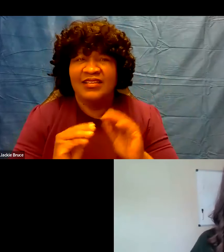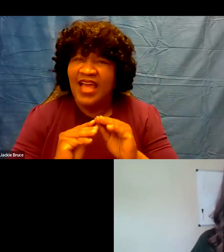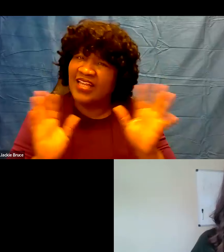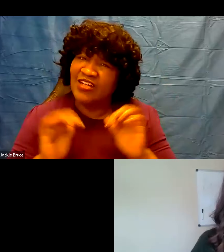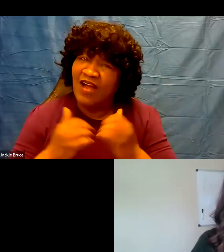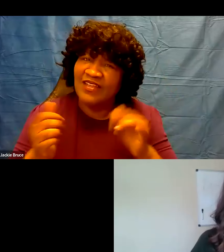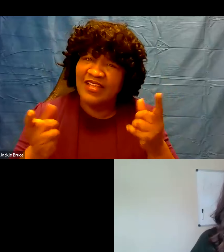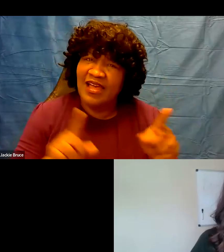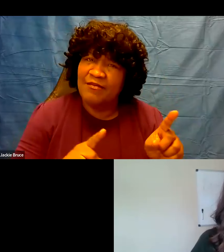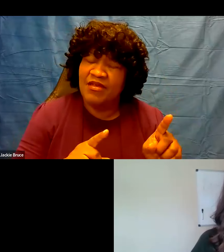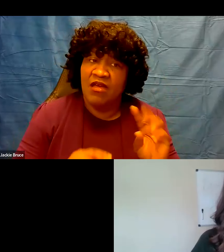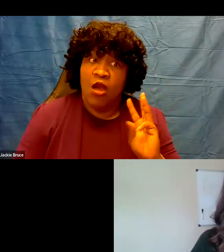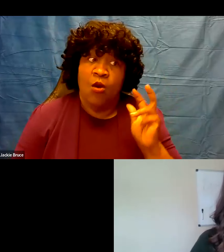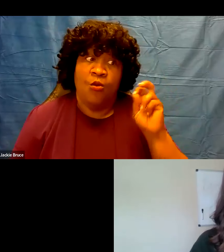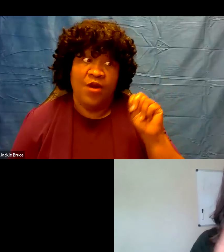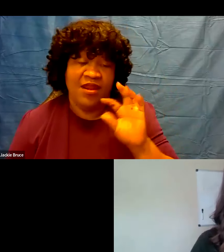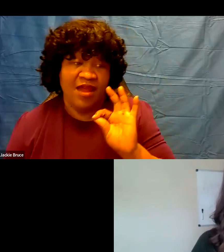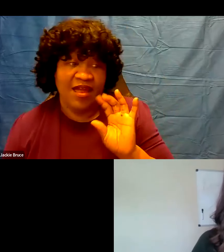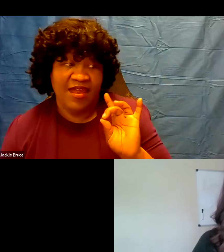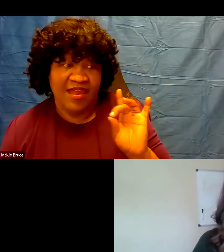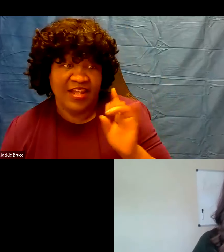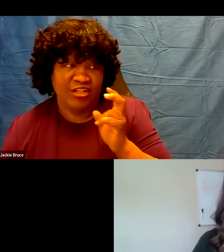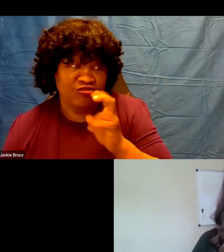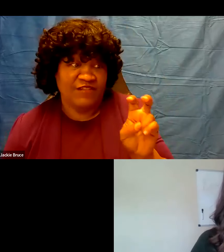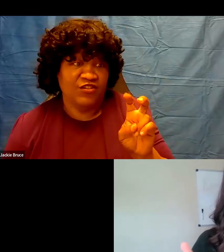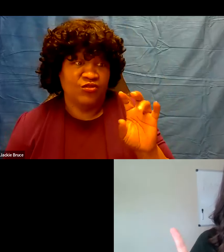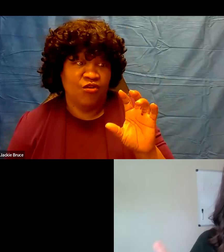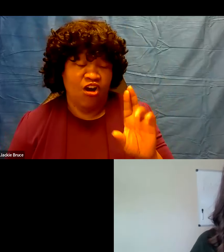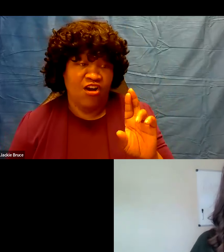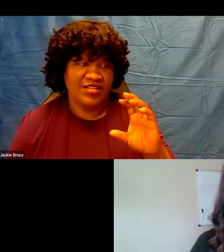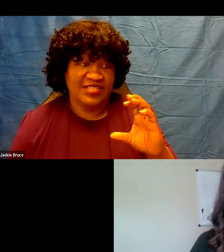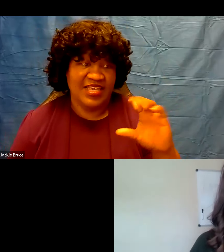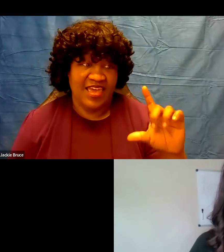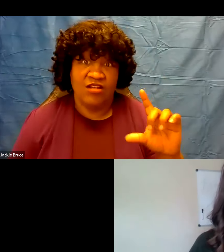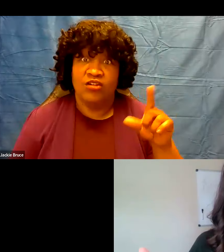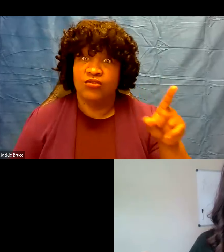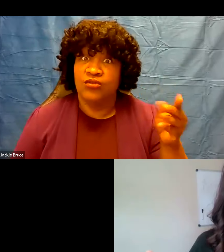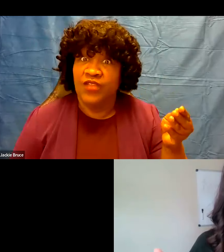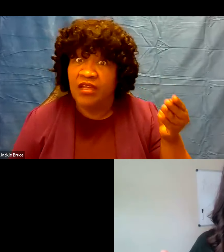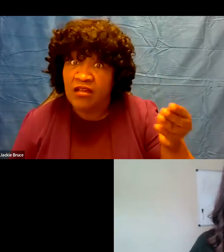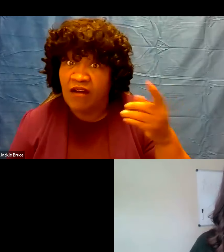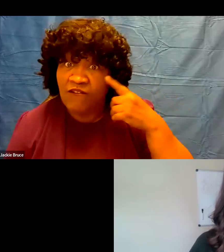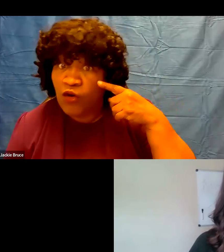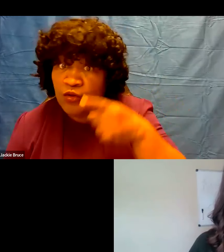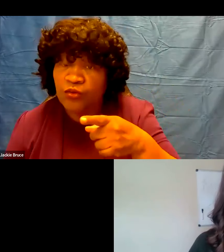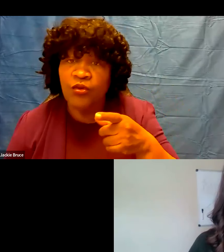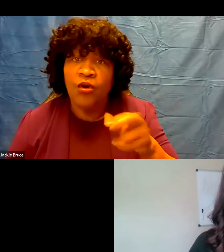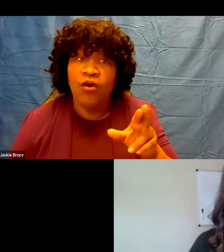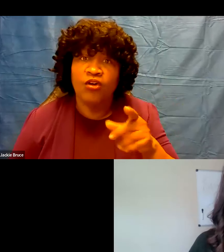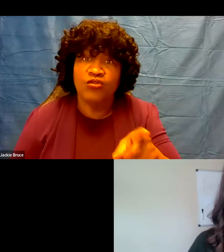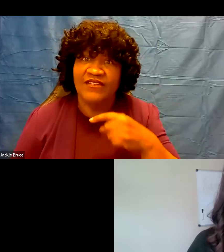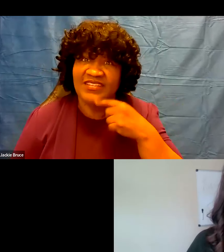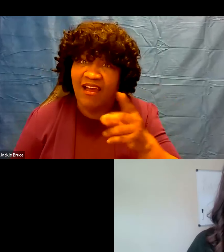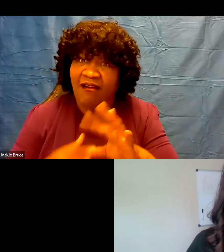that happens. And if 988 transfers them to an RCL, do they make a handoff for you, or does the youth have to tell their